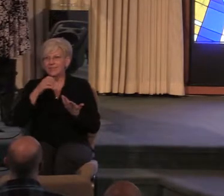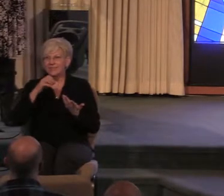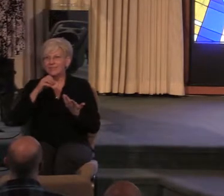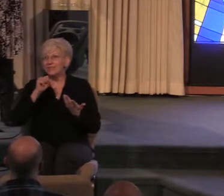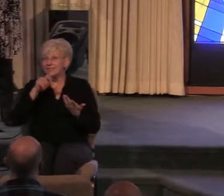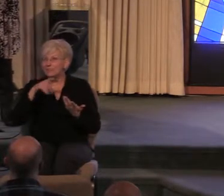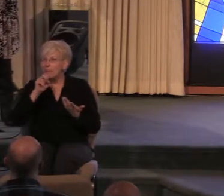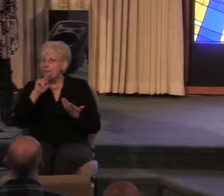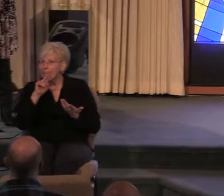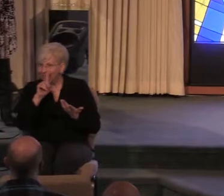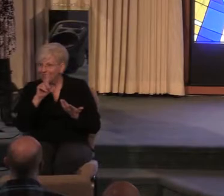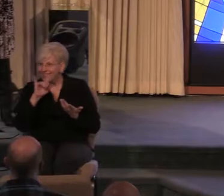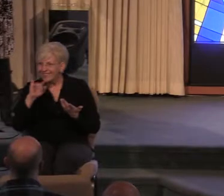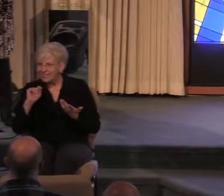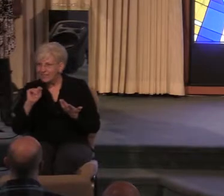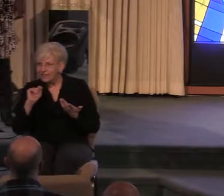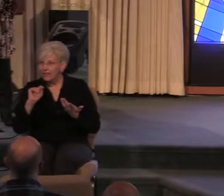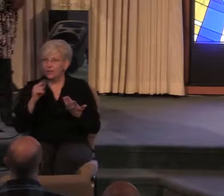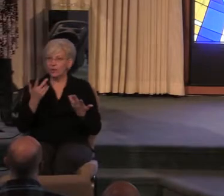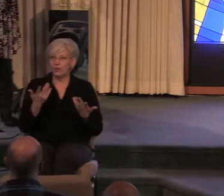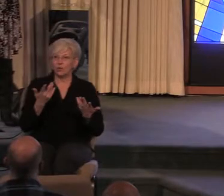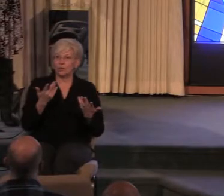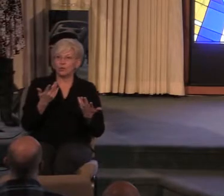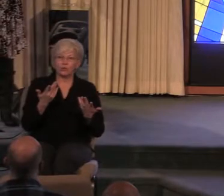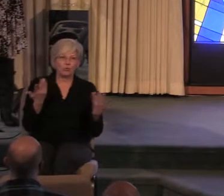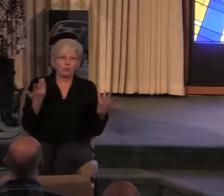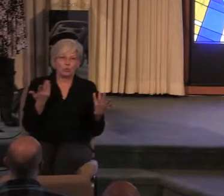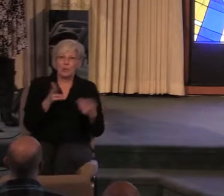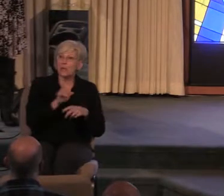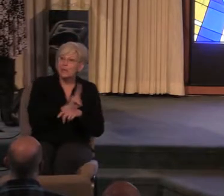Do we spend it in fear? Do we spend it in worry?